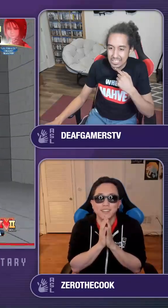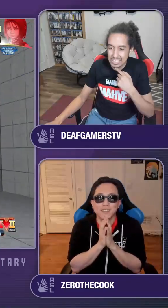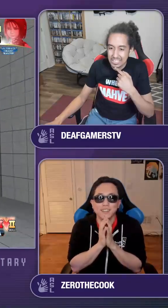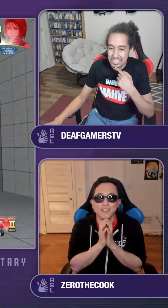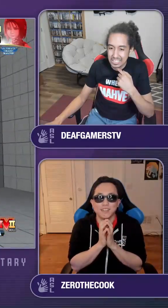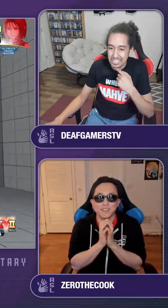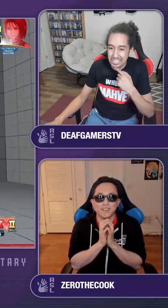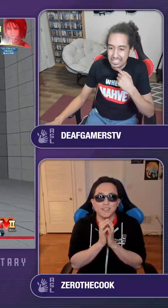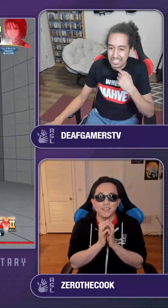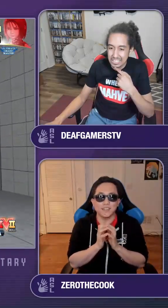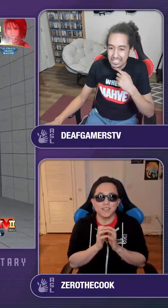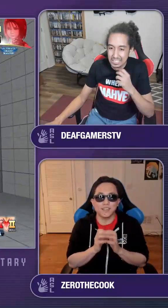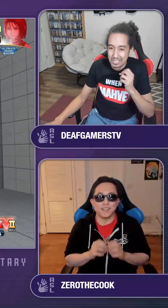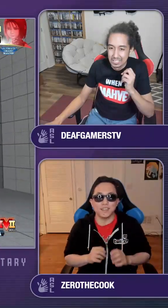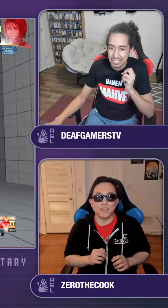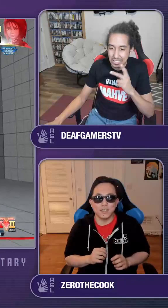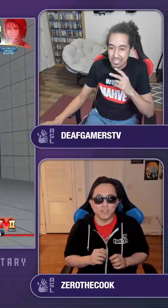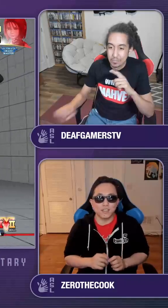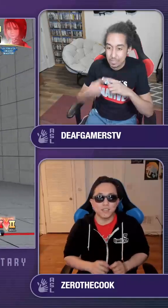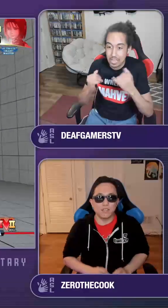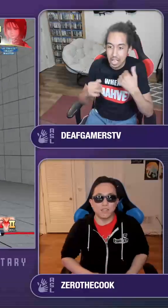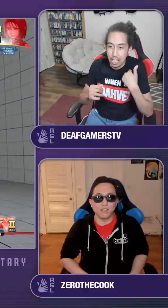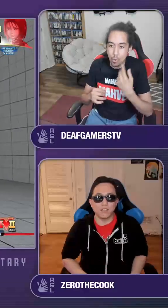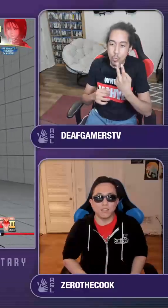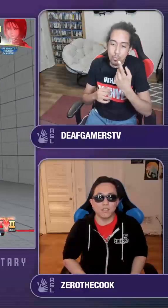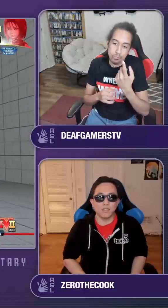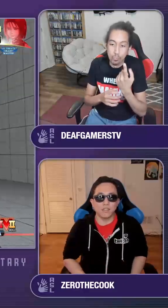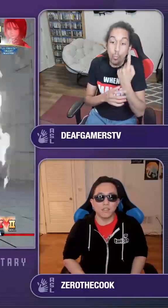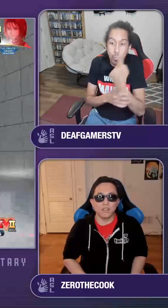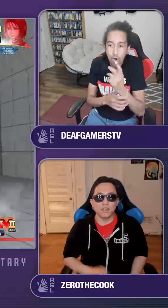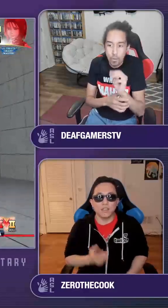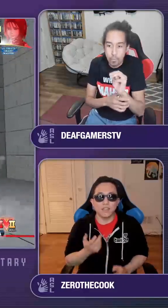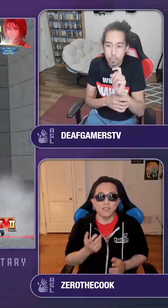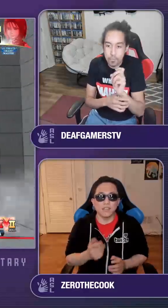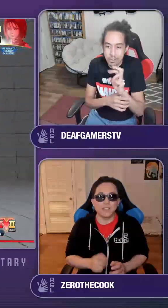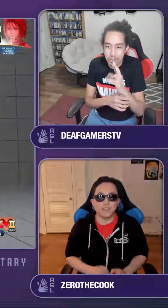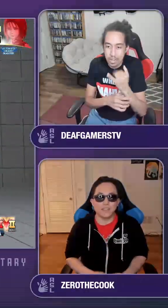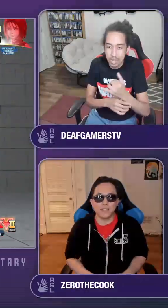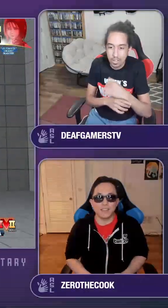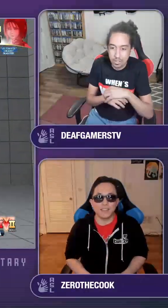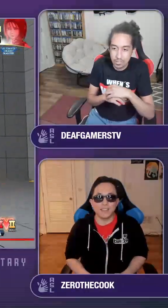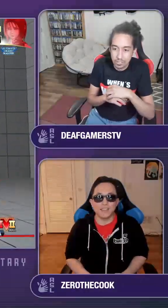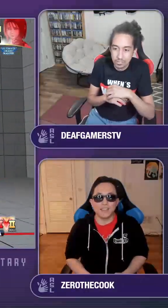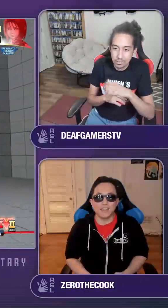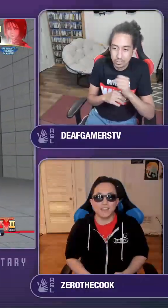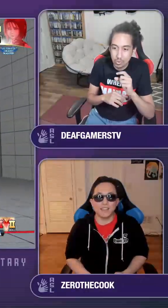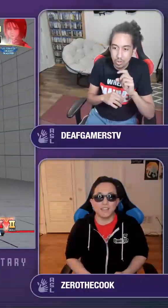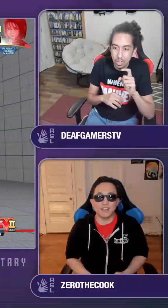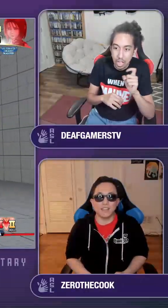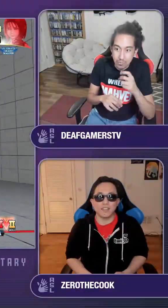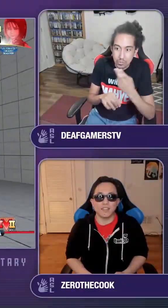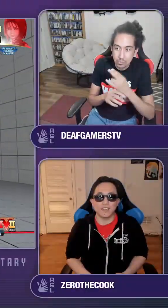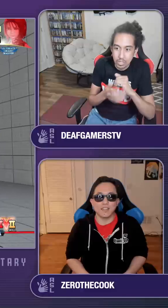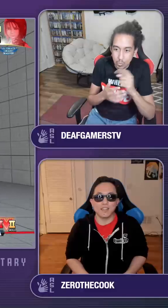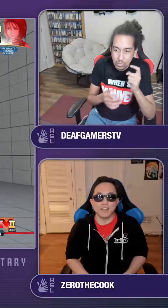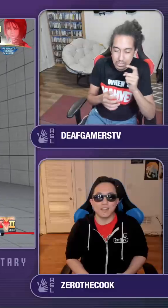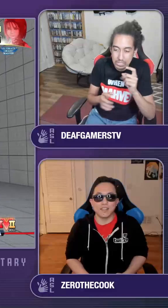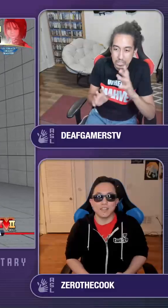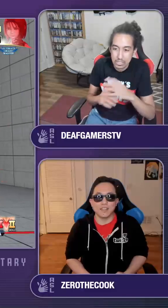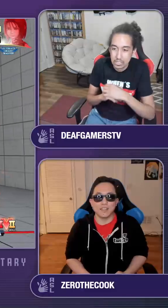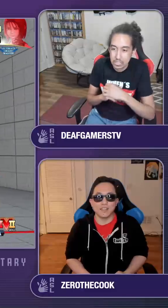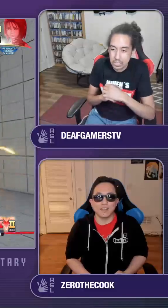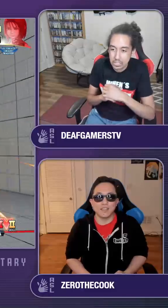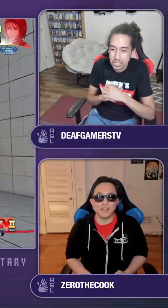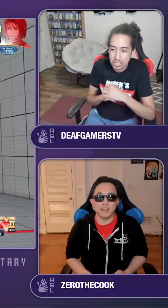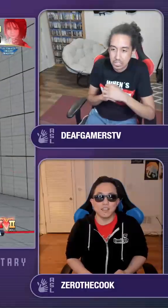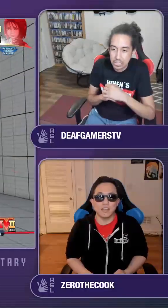flying Barcelona, and he just got 2 quarter circles because he might have wanted to avoid the corner situation. Nice confirm.